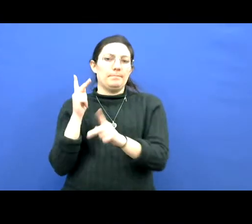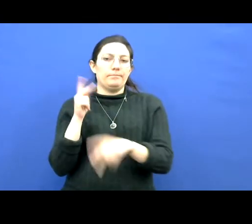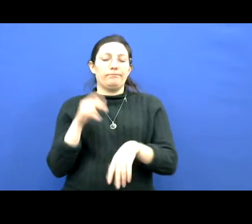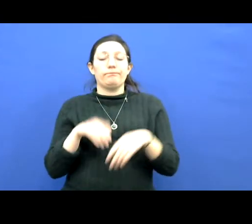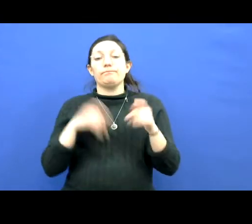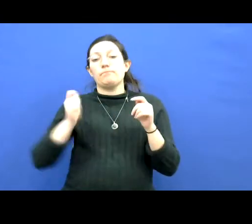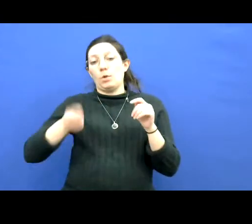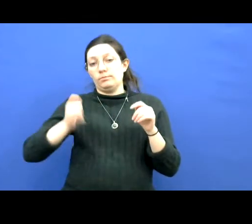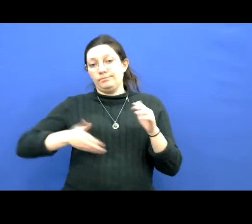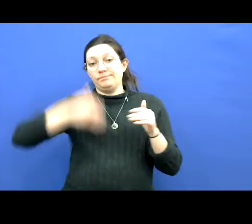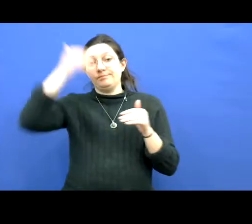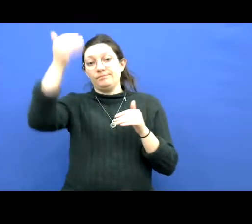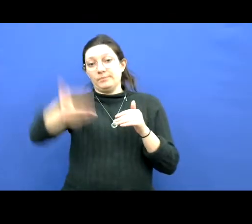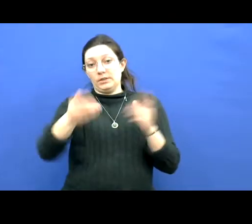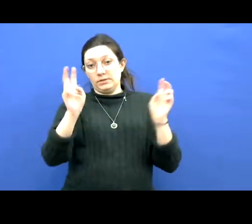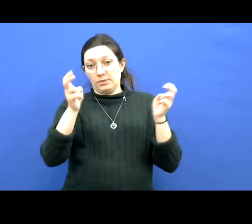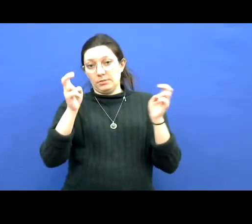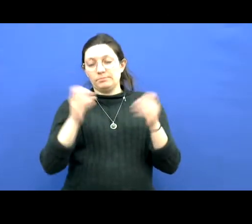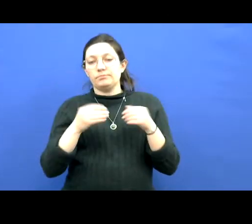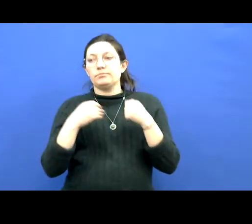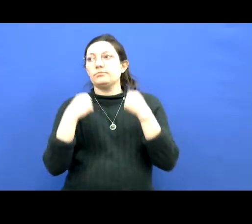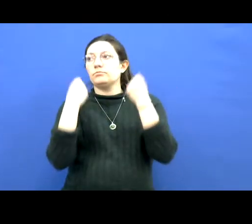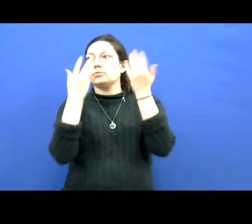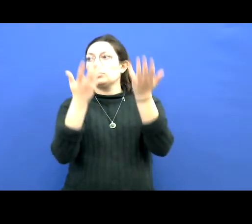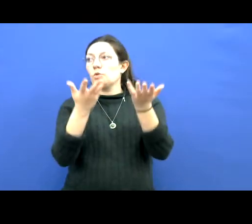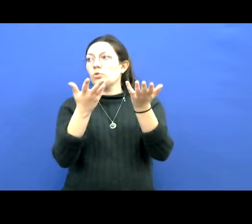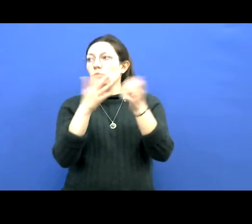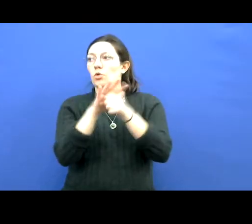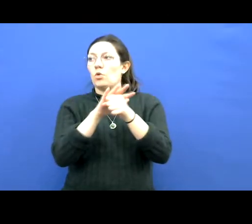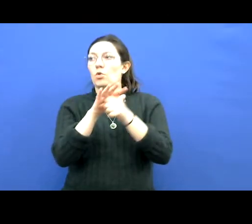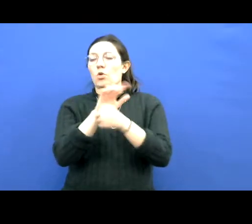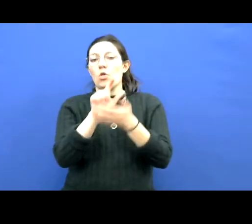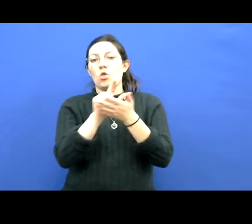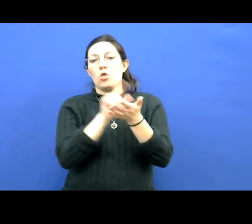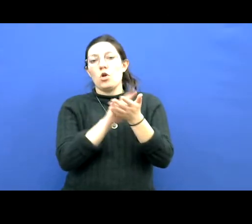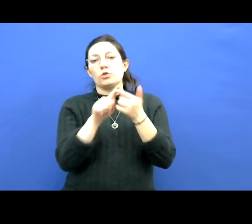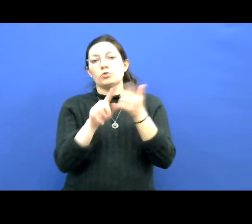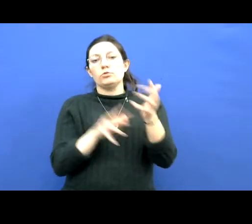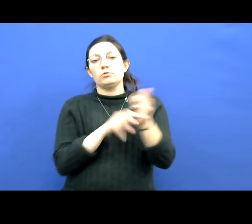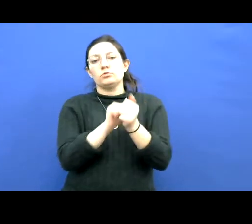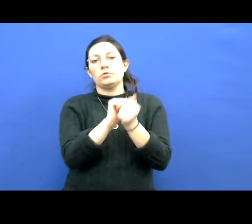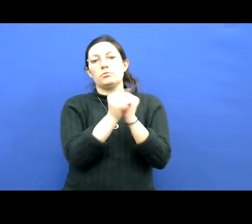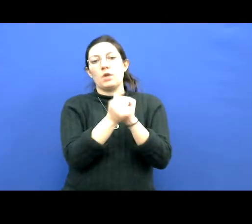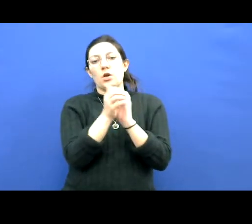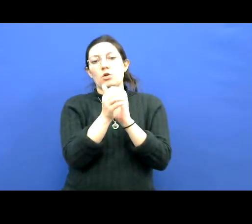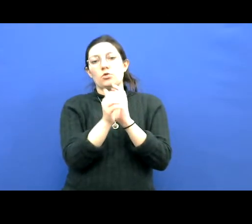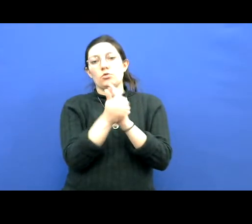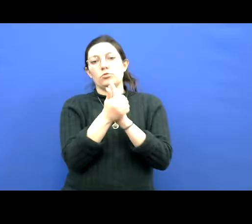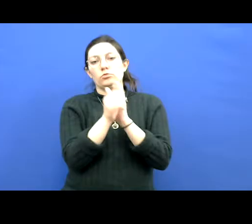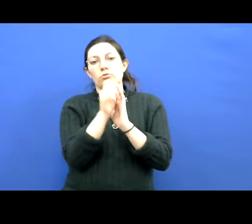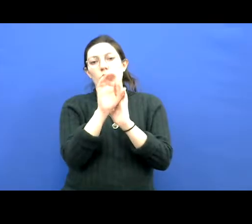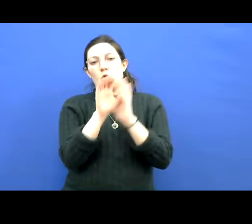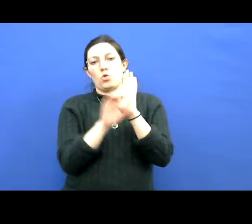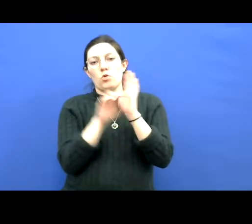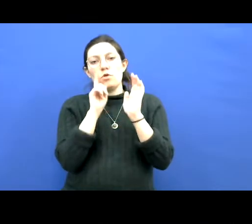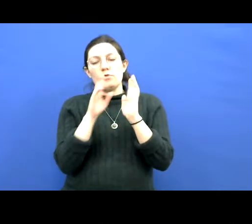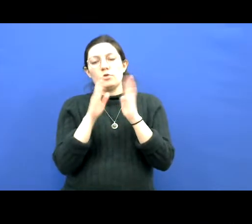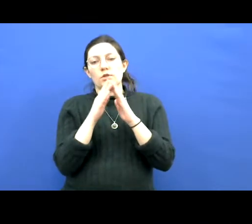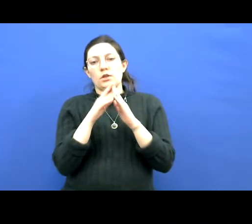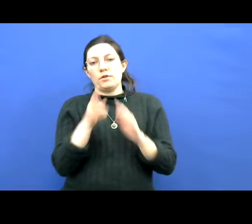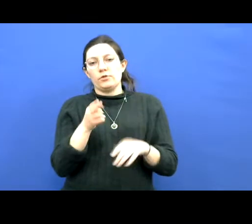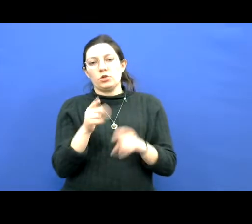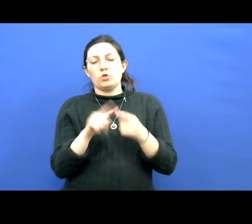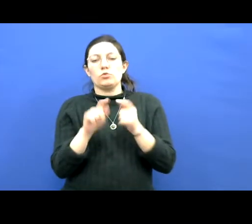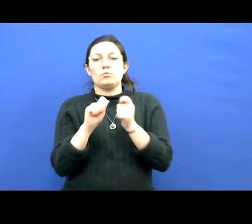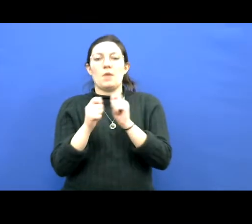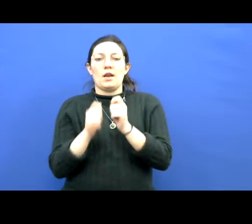Next, we have a proposed local law to amend the code of the town of Henrietta to update and modify penalties